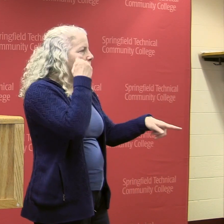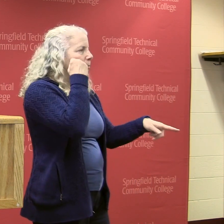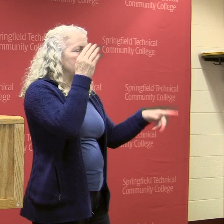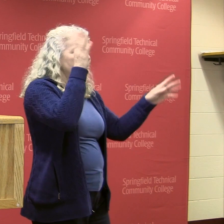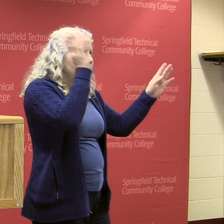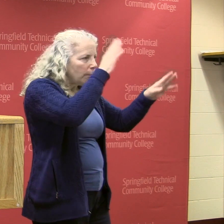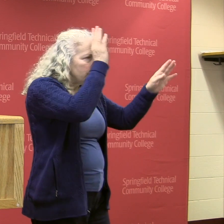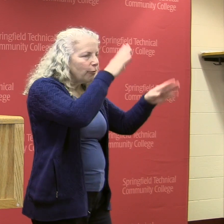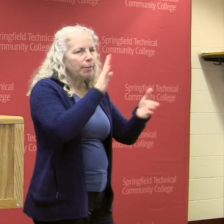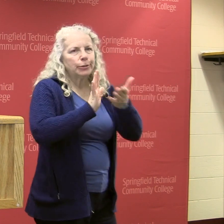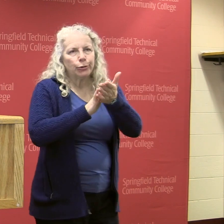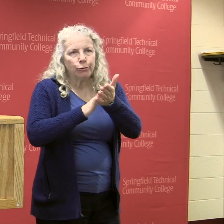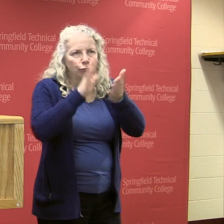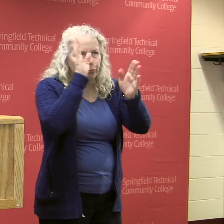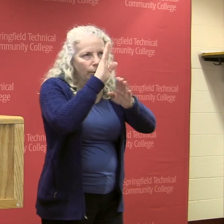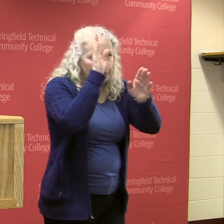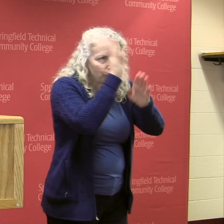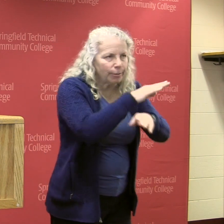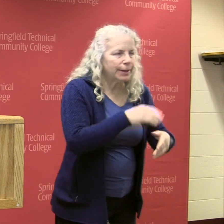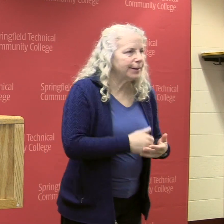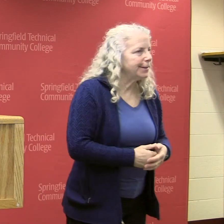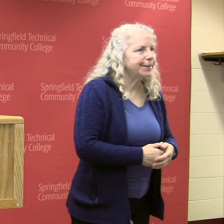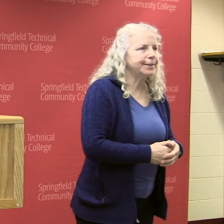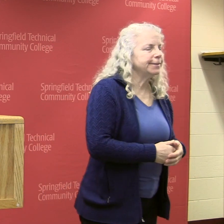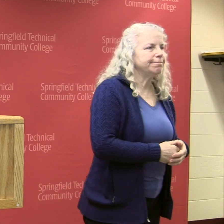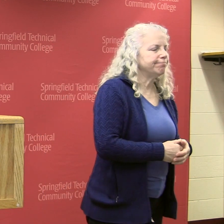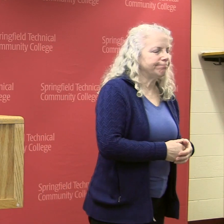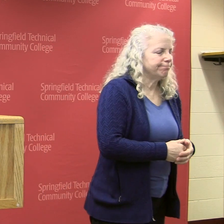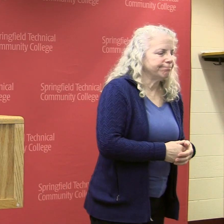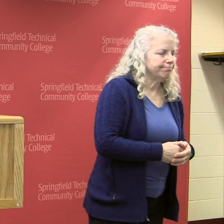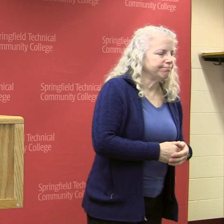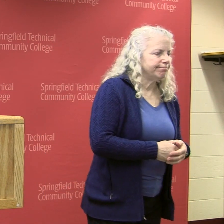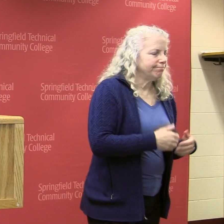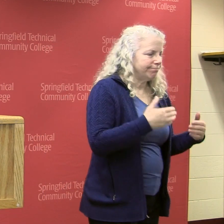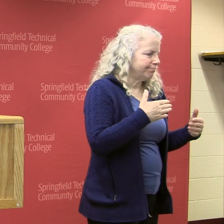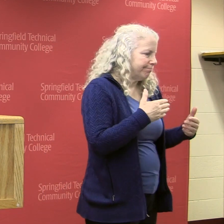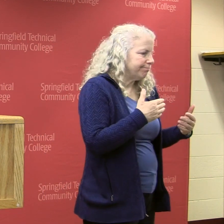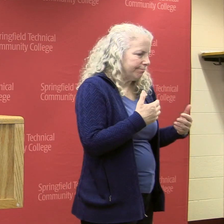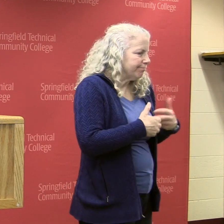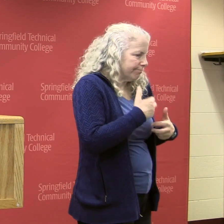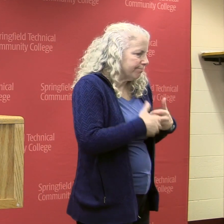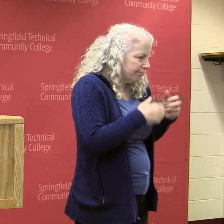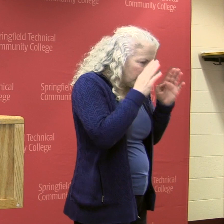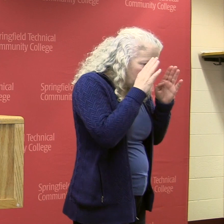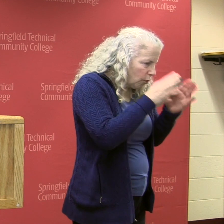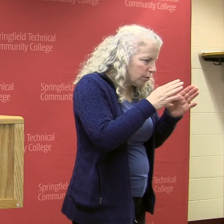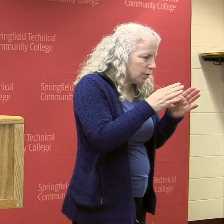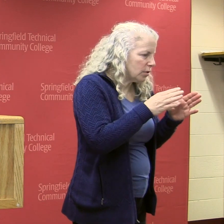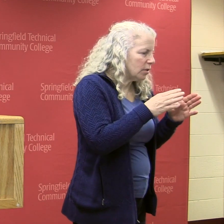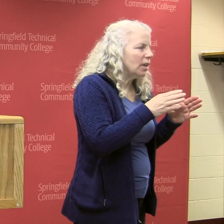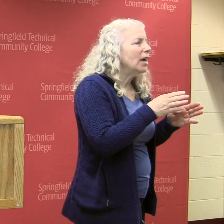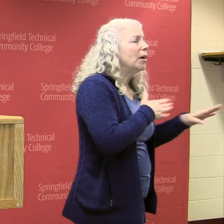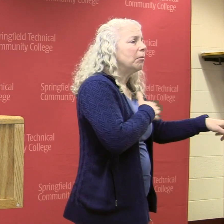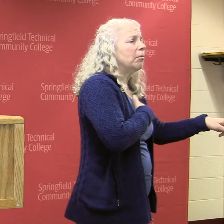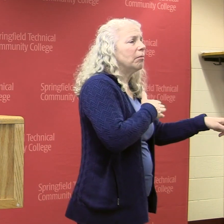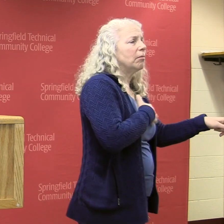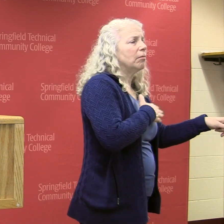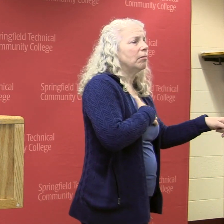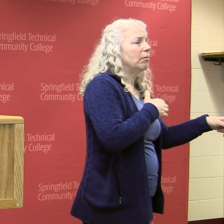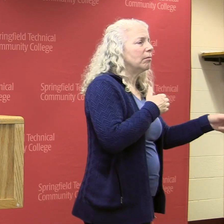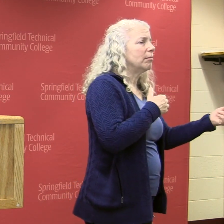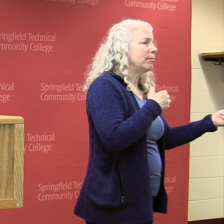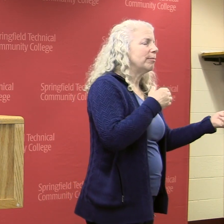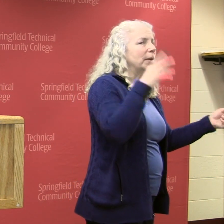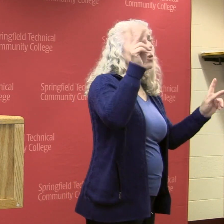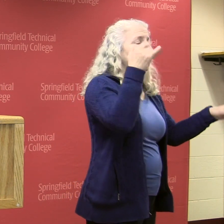in trouble at school. I was having difficulty focusing. Home was getting phone calls. I was